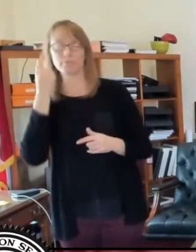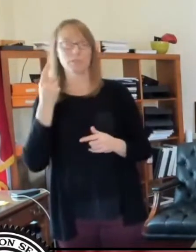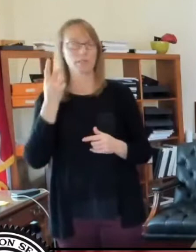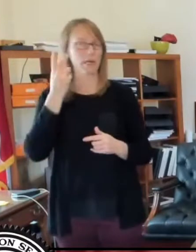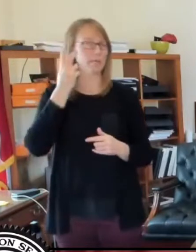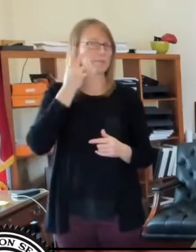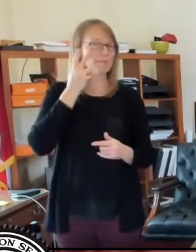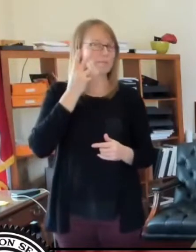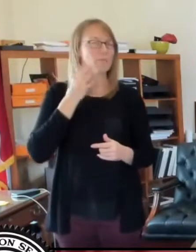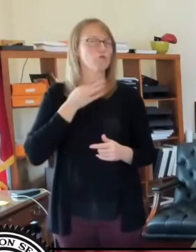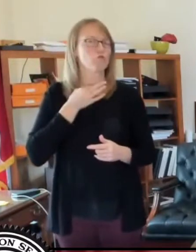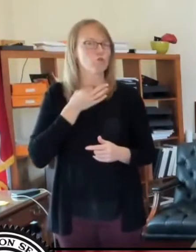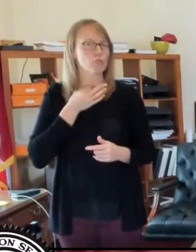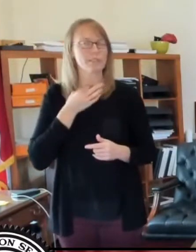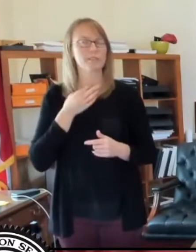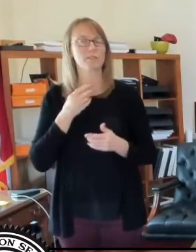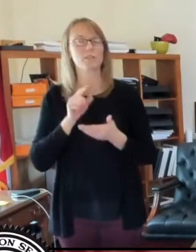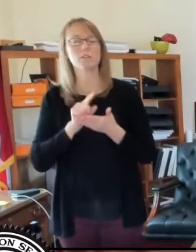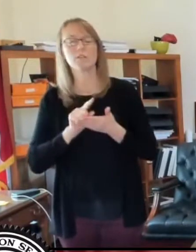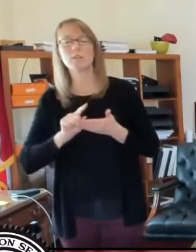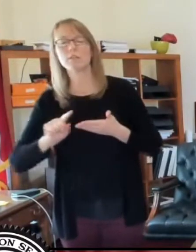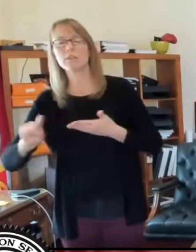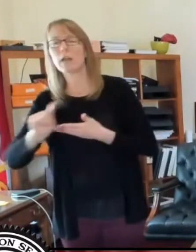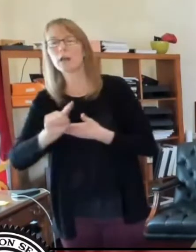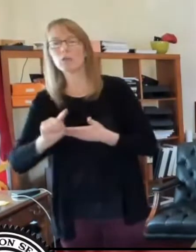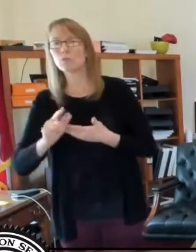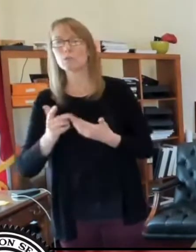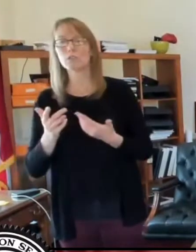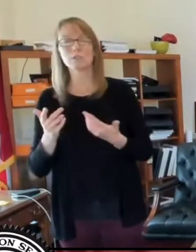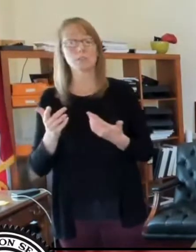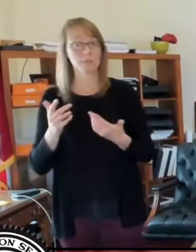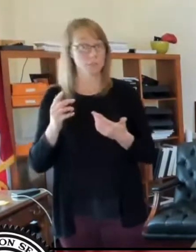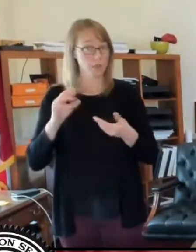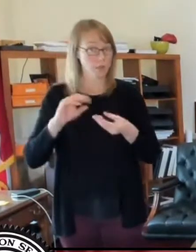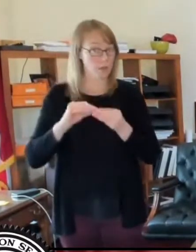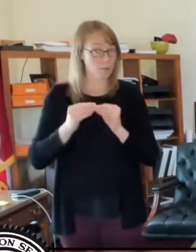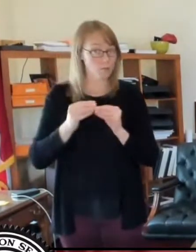see whether or not those numbers will,